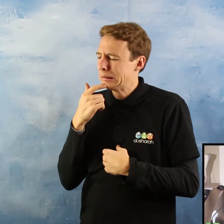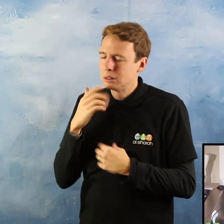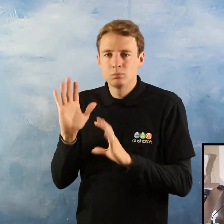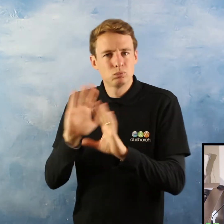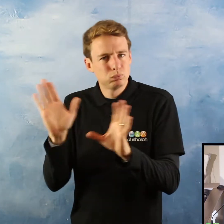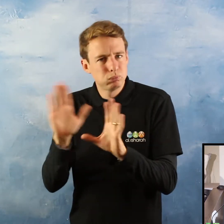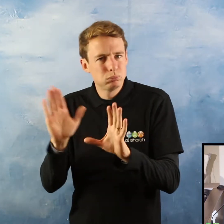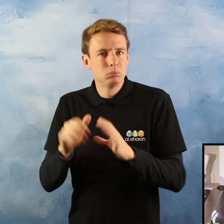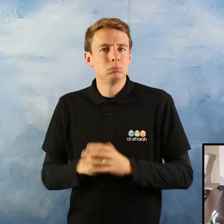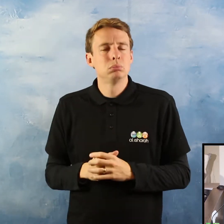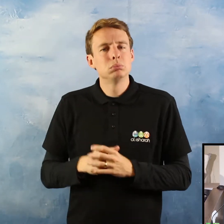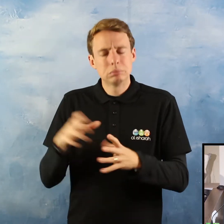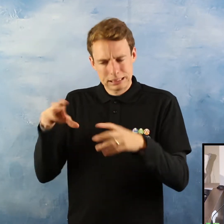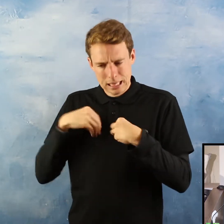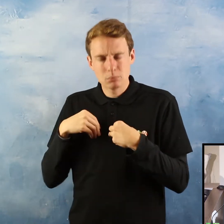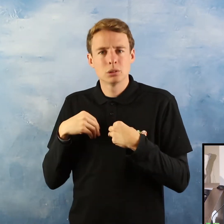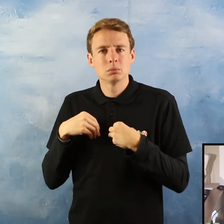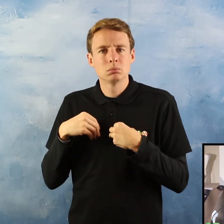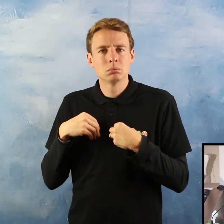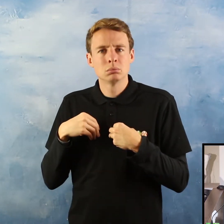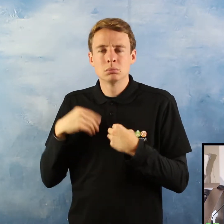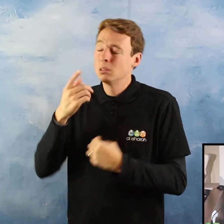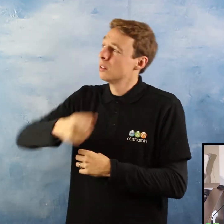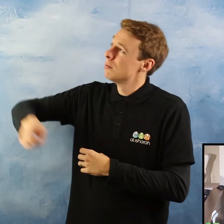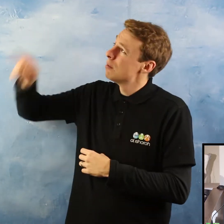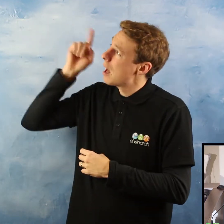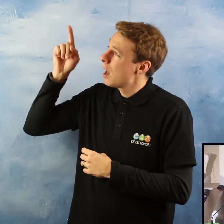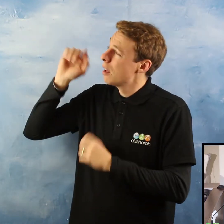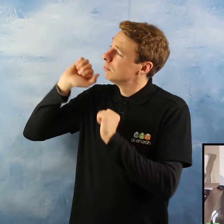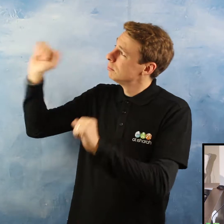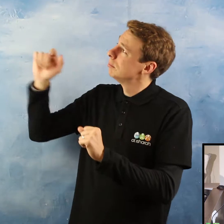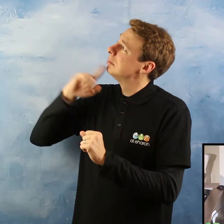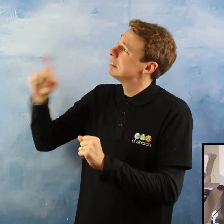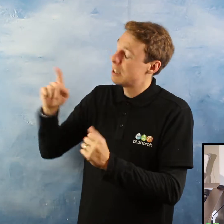knows the best. He says something haram, haram.